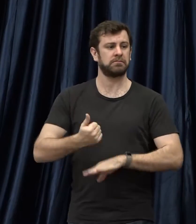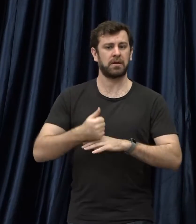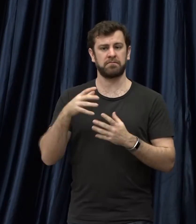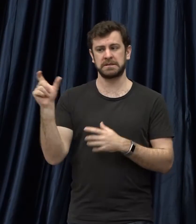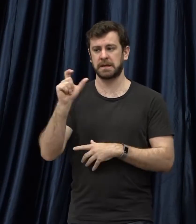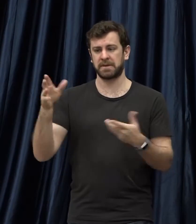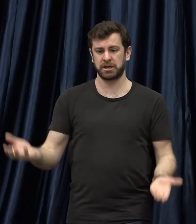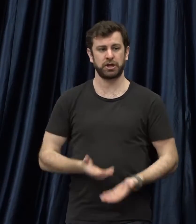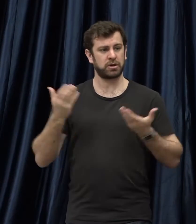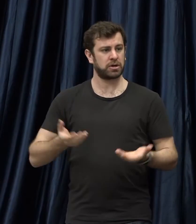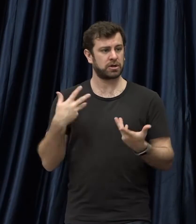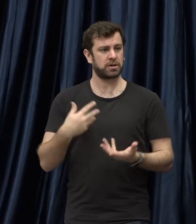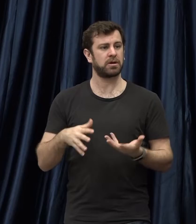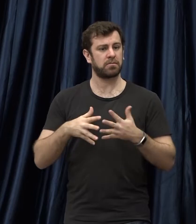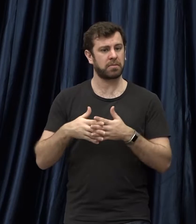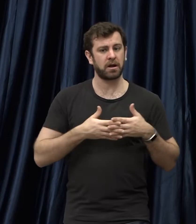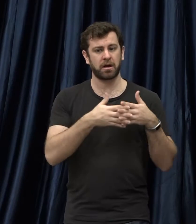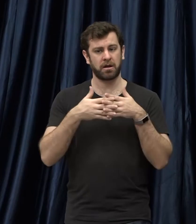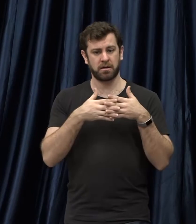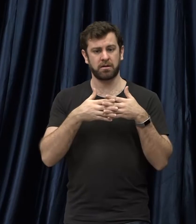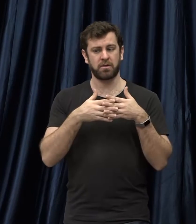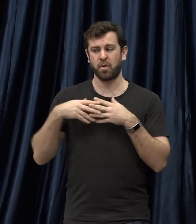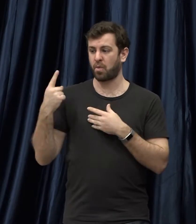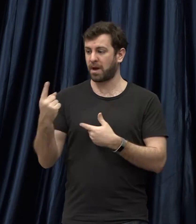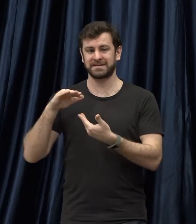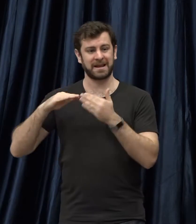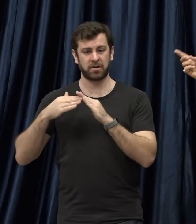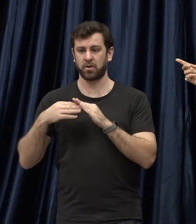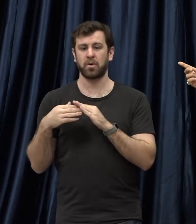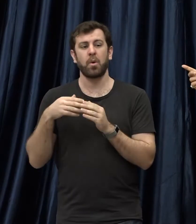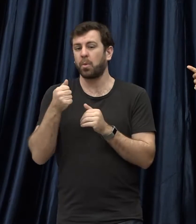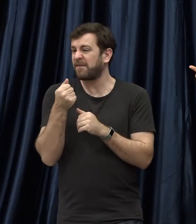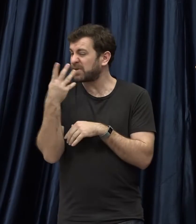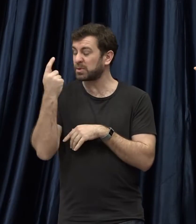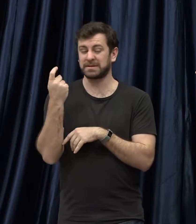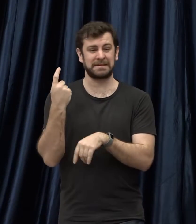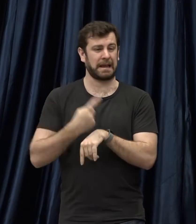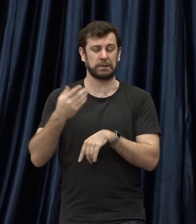America. In one of their villages, and this is only a few days ago,